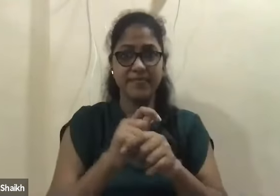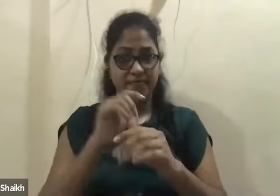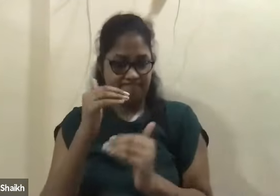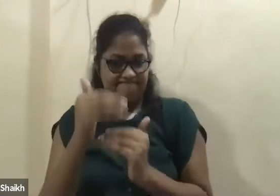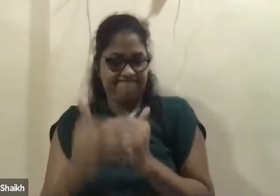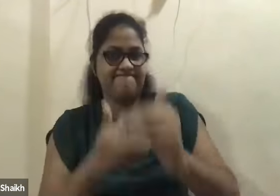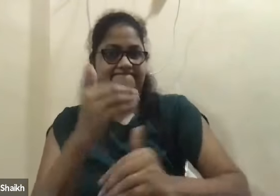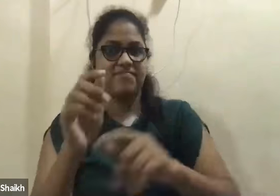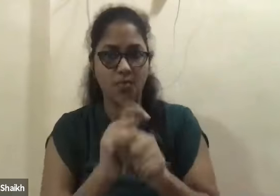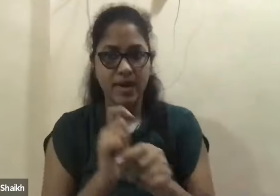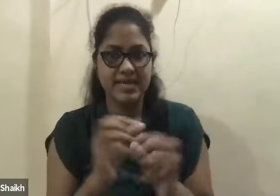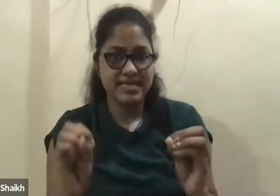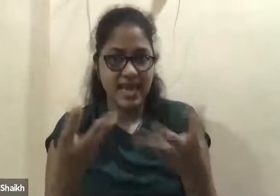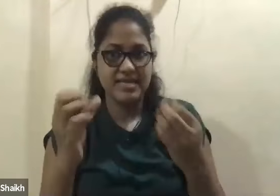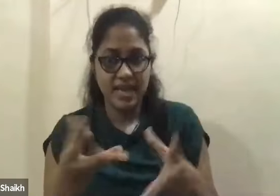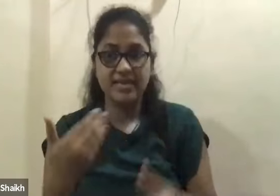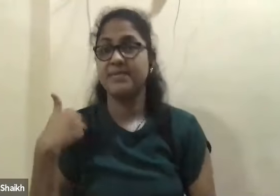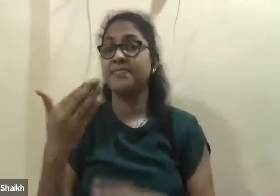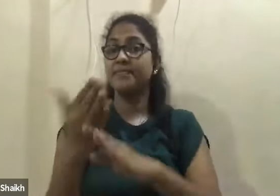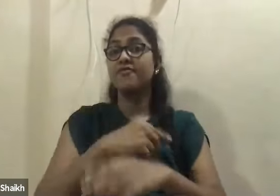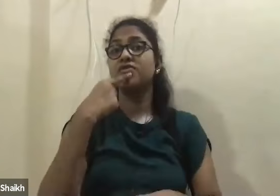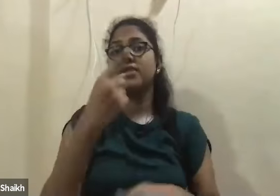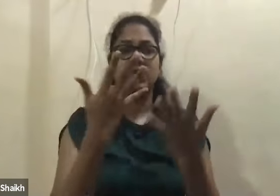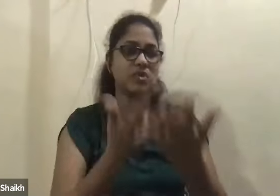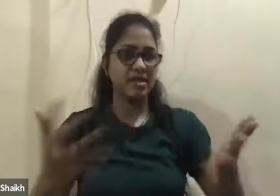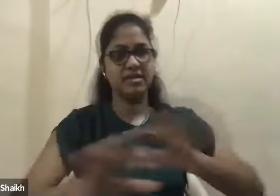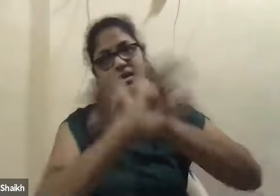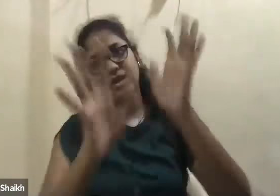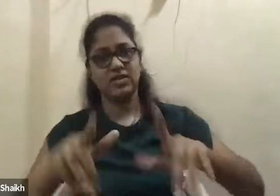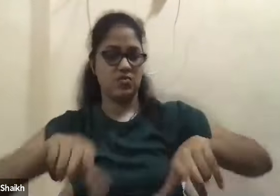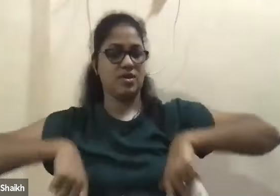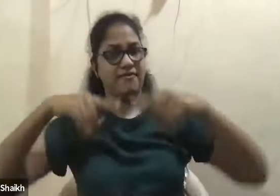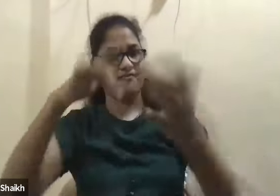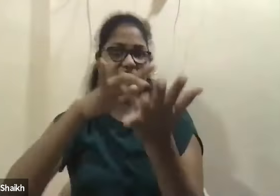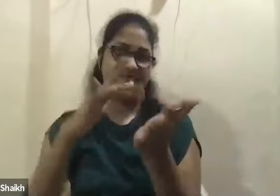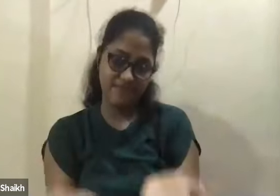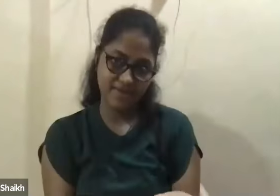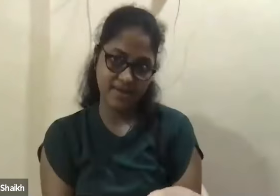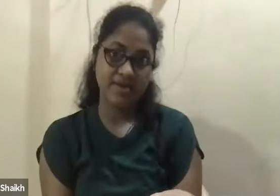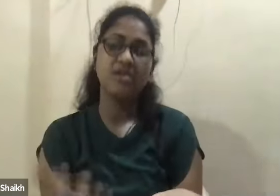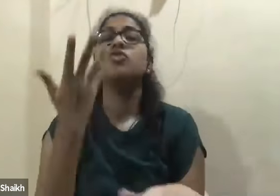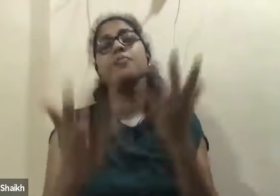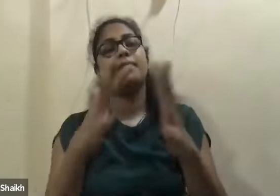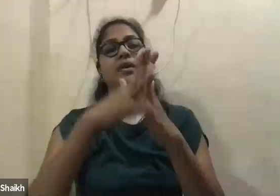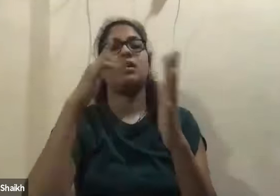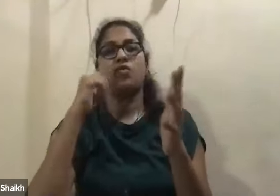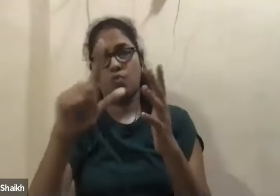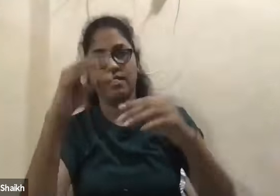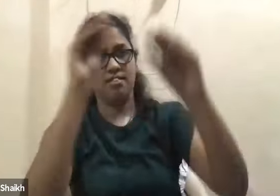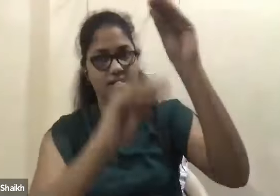that, you have a property where you're residing at the moment, then by way of a will, you then, and that will has